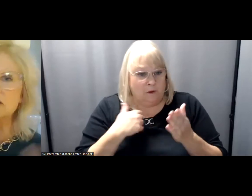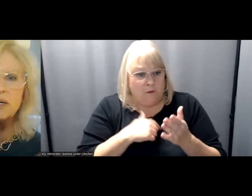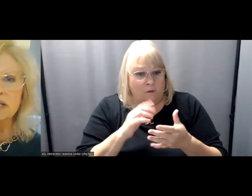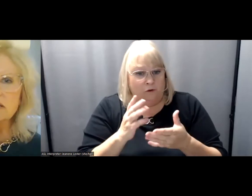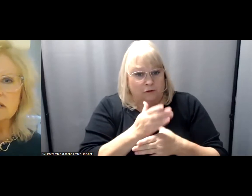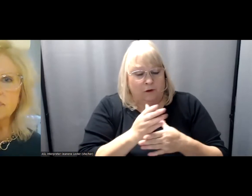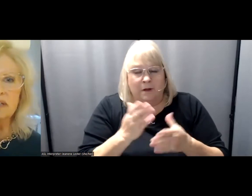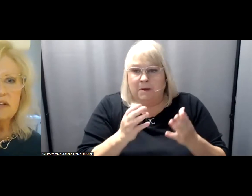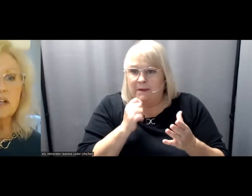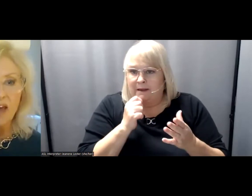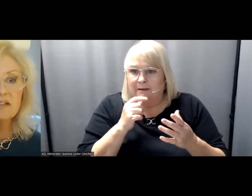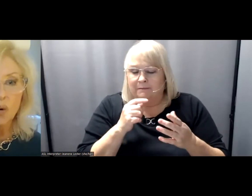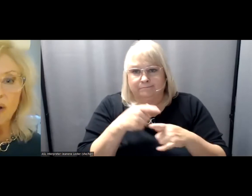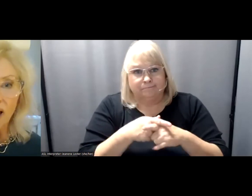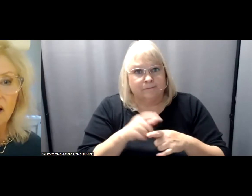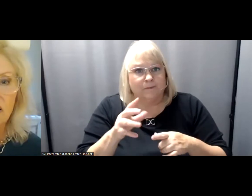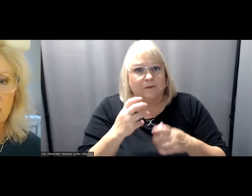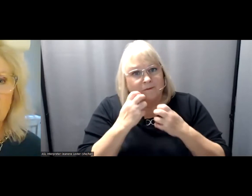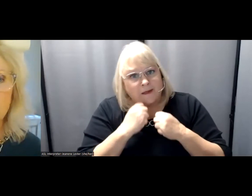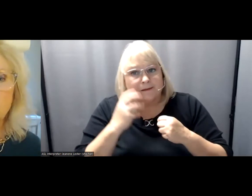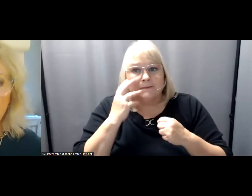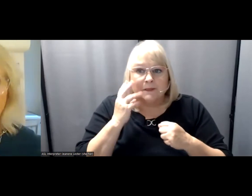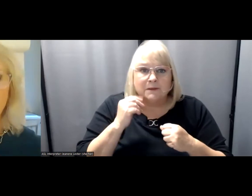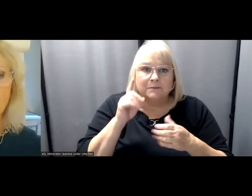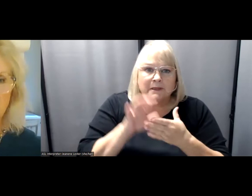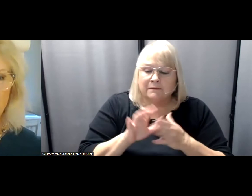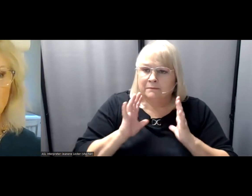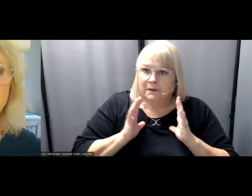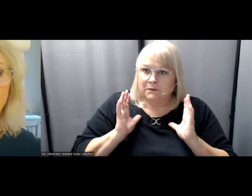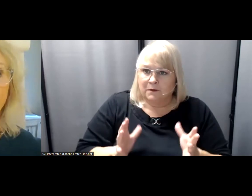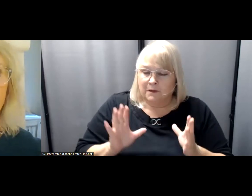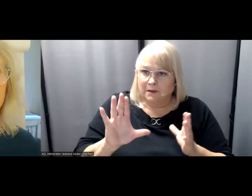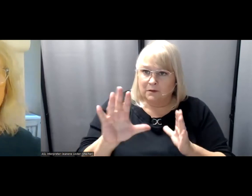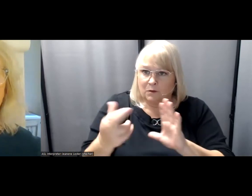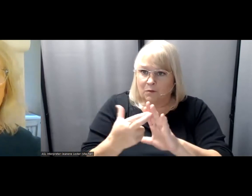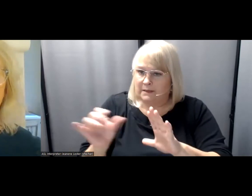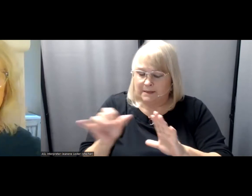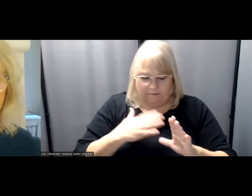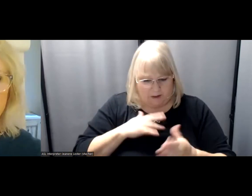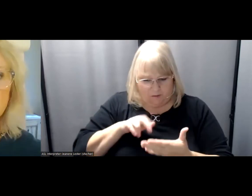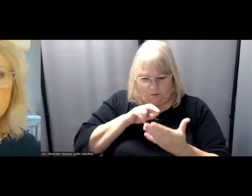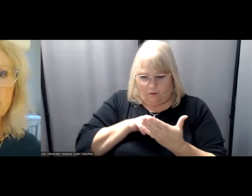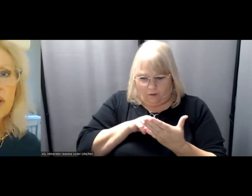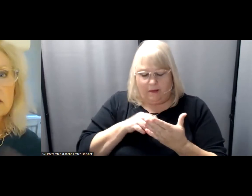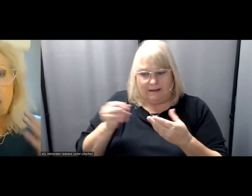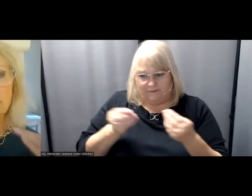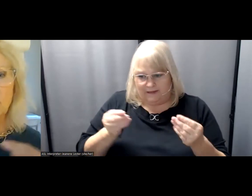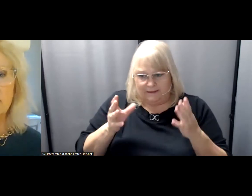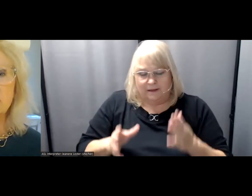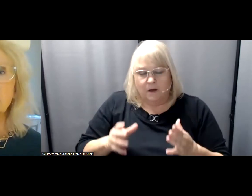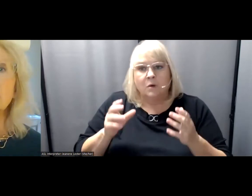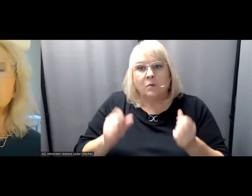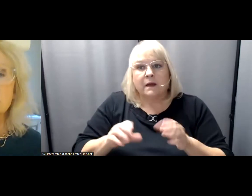values, experiences, beliefs, and that's okay. In your role, as it is in mine, as the facilitator, we can talk